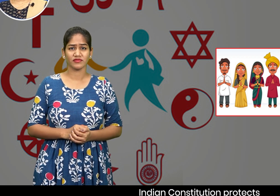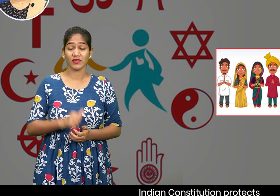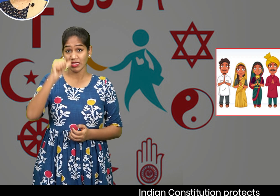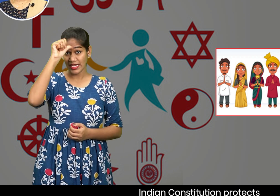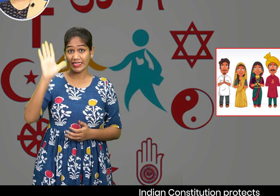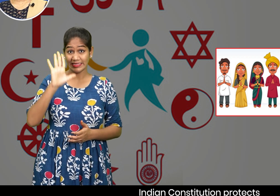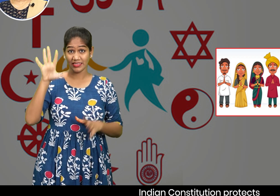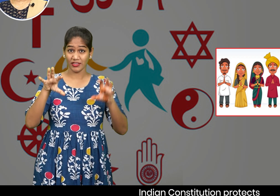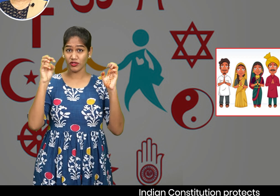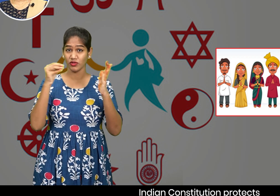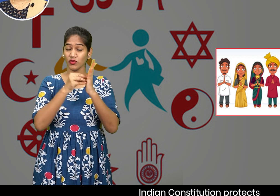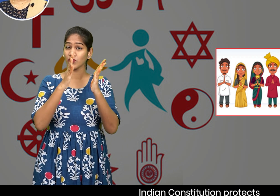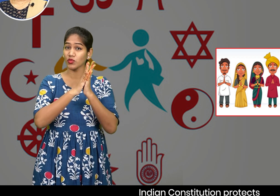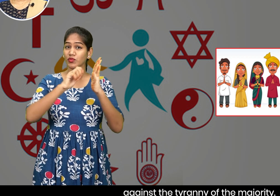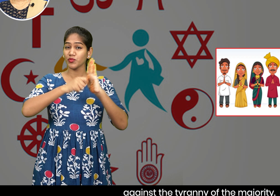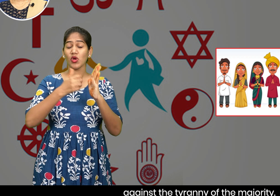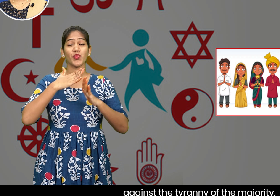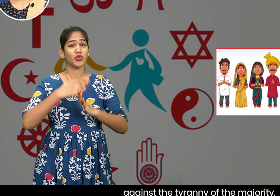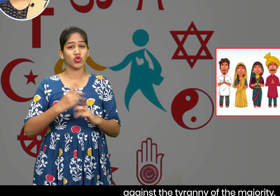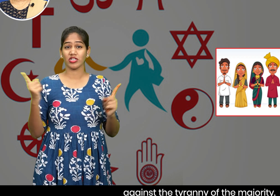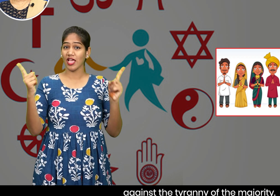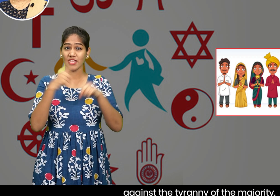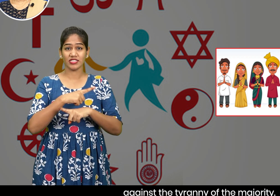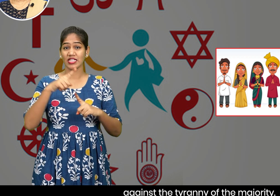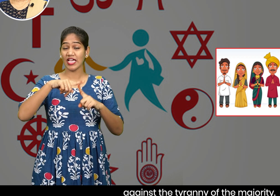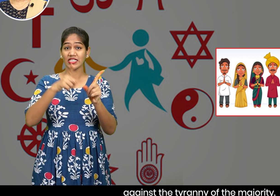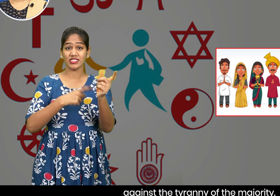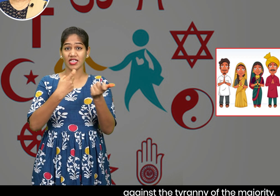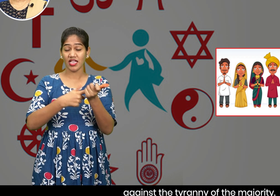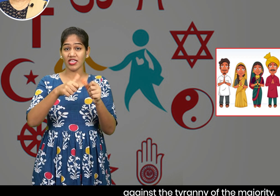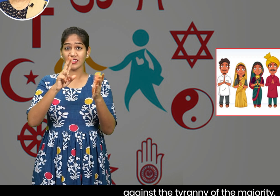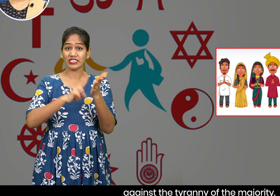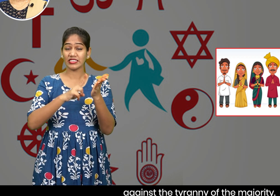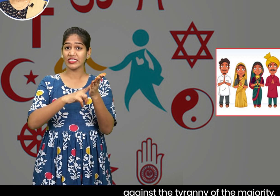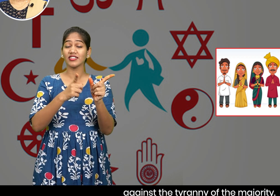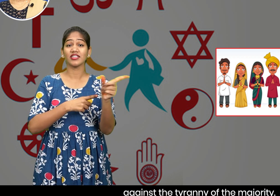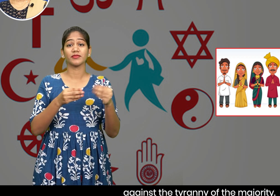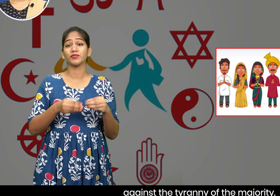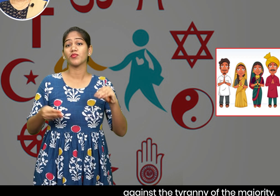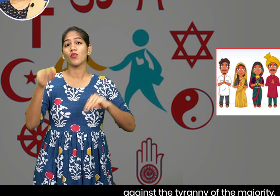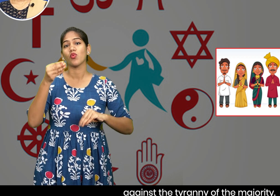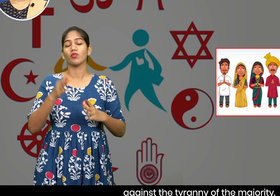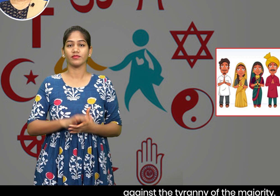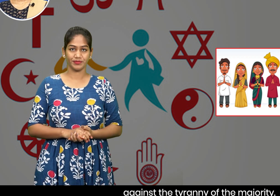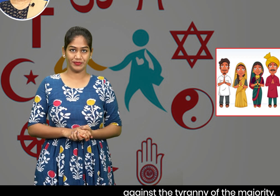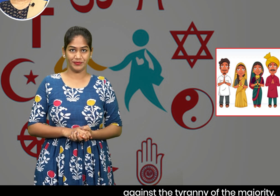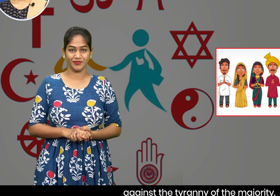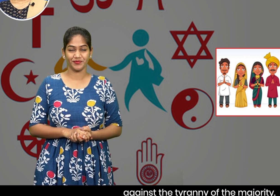Indian Constitution protects against the tyranny of the majority.